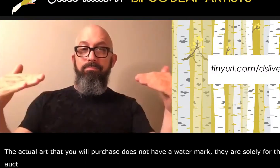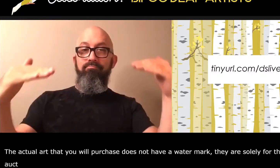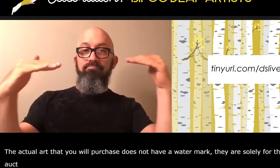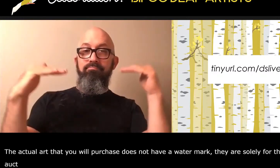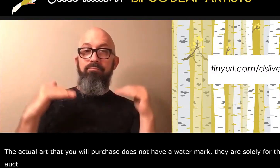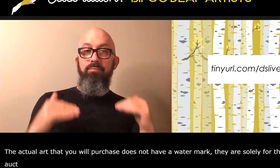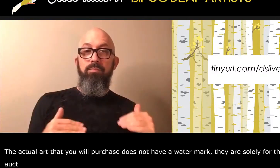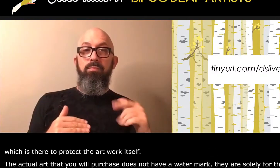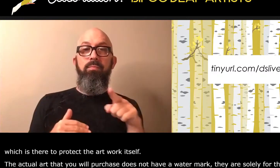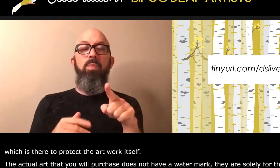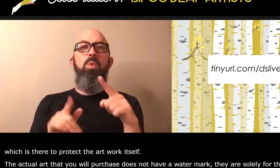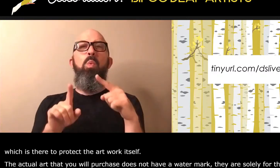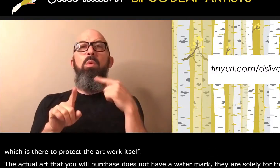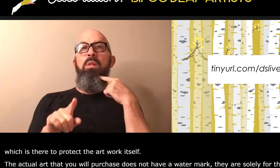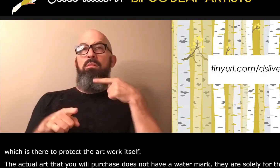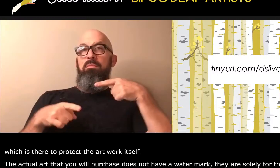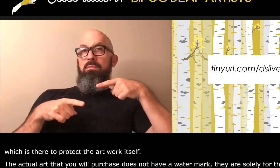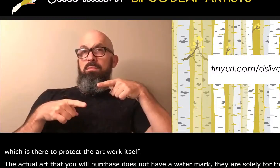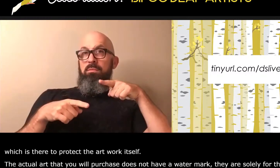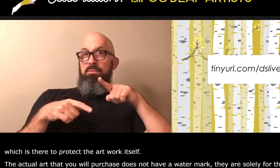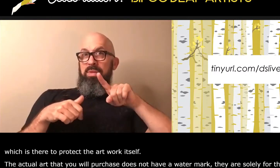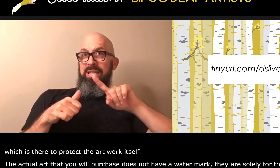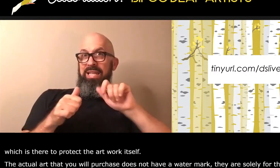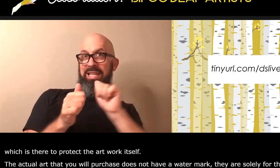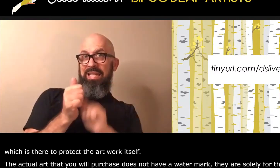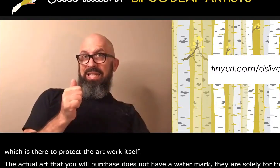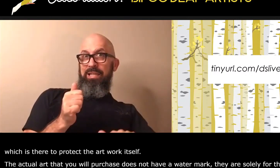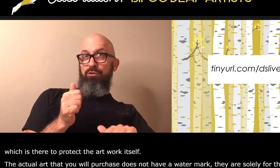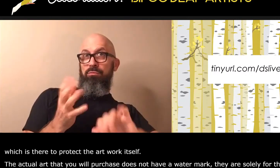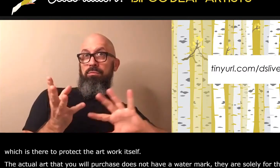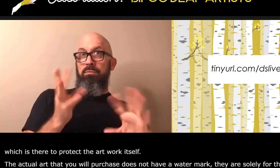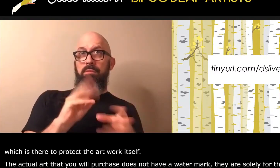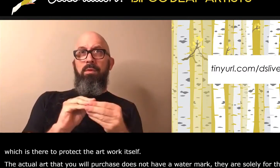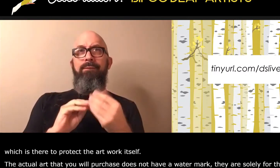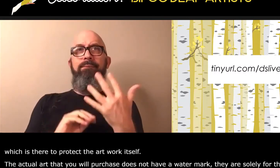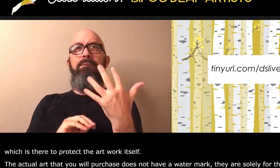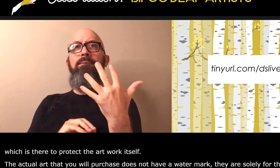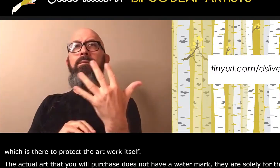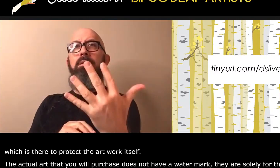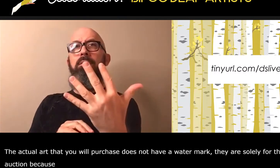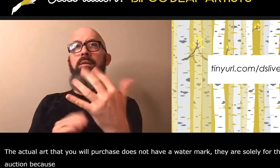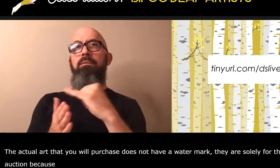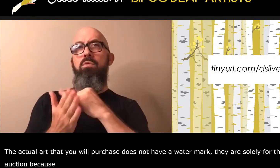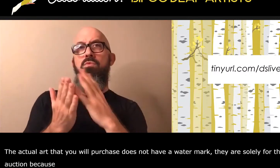because we respect and protect the work of artists.